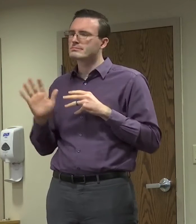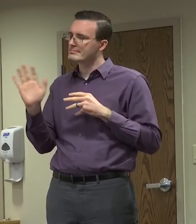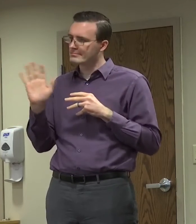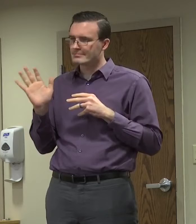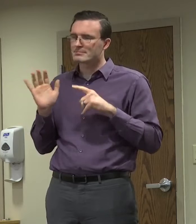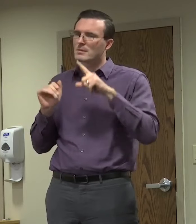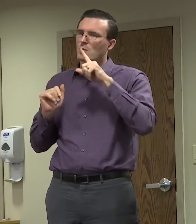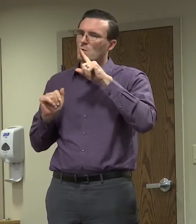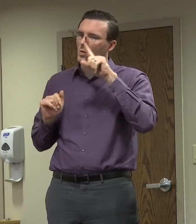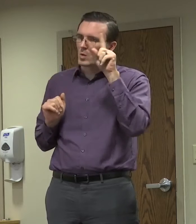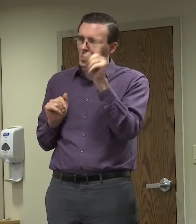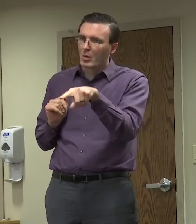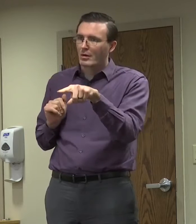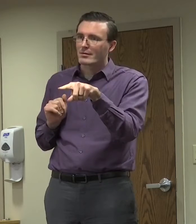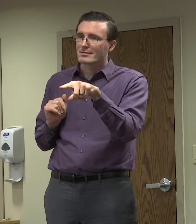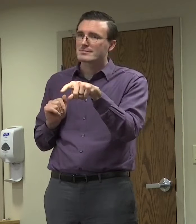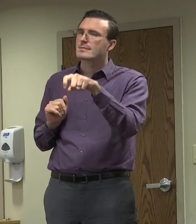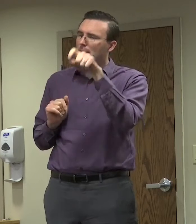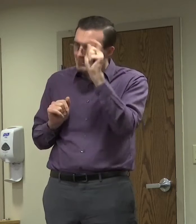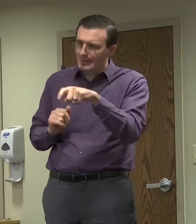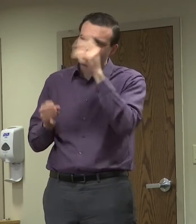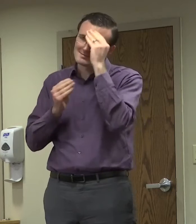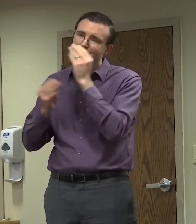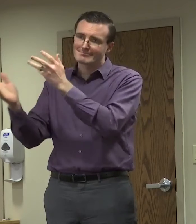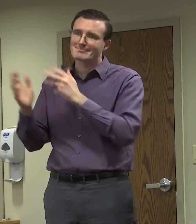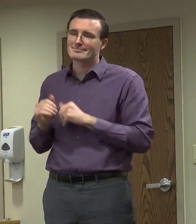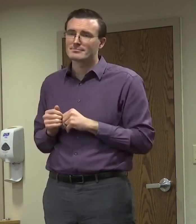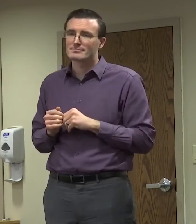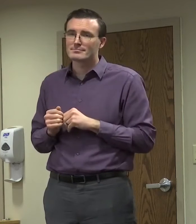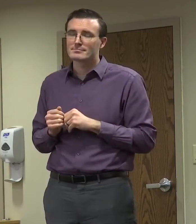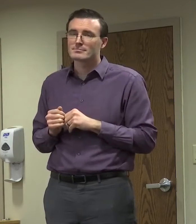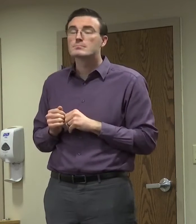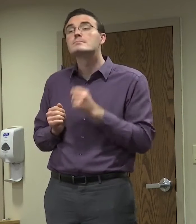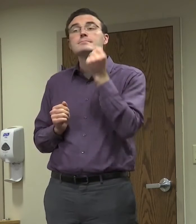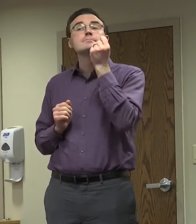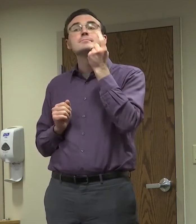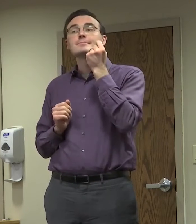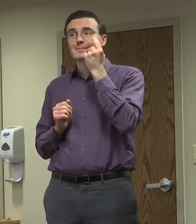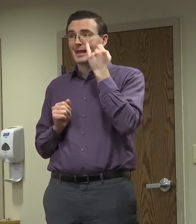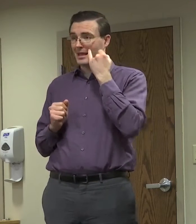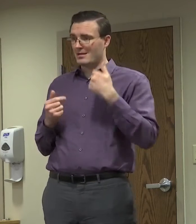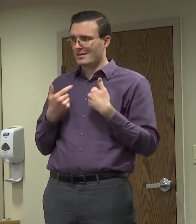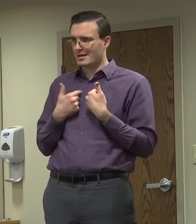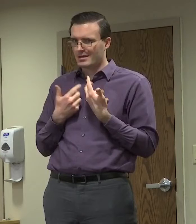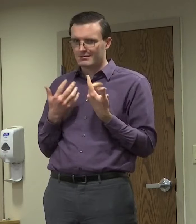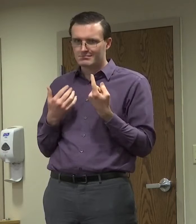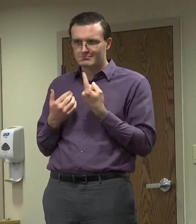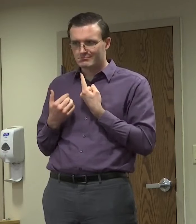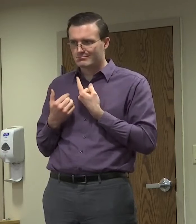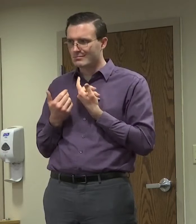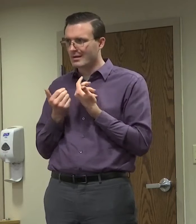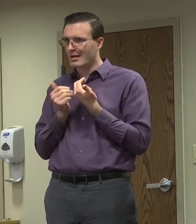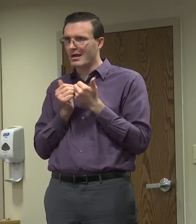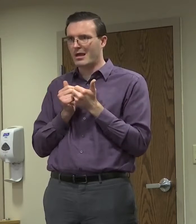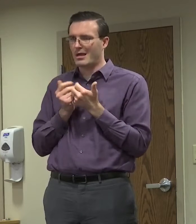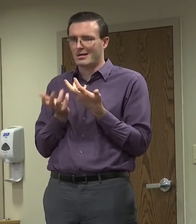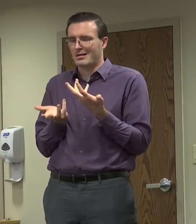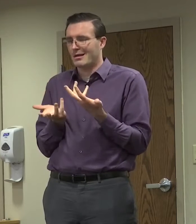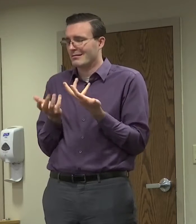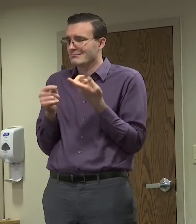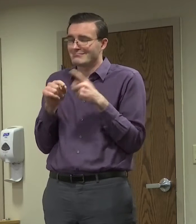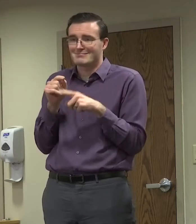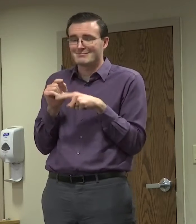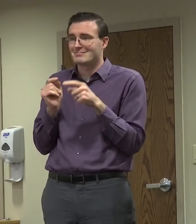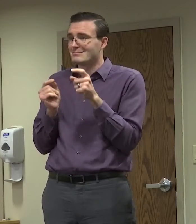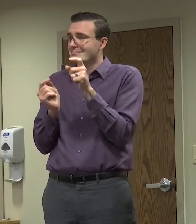you need to follow that direction. But let the contact tracer know if you need resources to help you isolate or quarantine. If there's